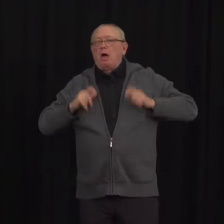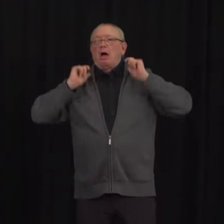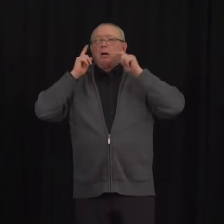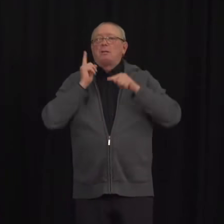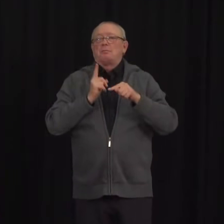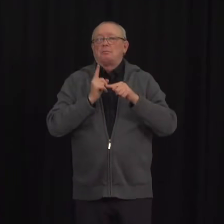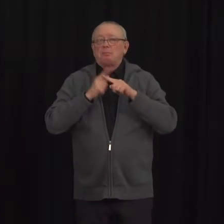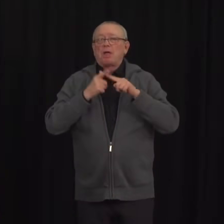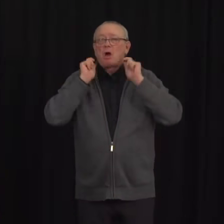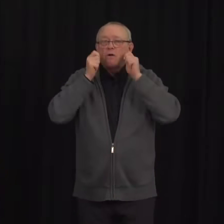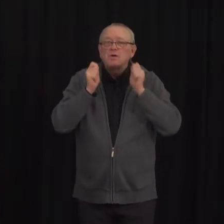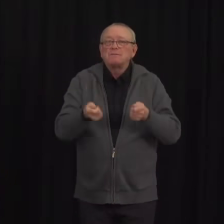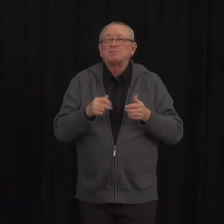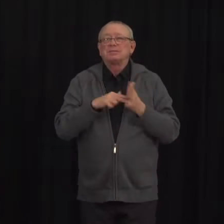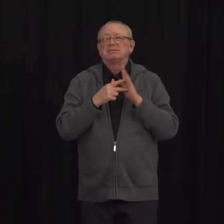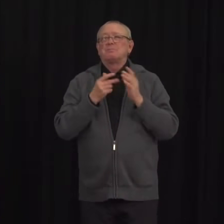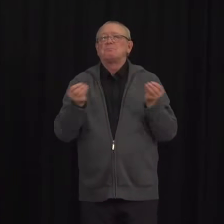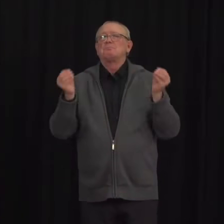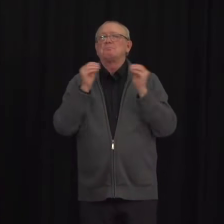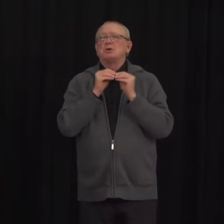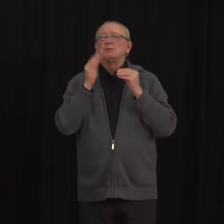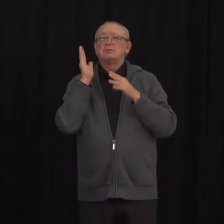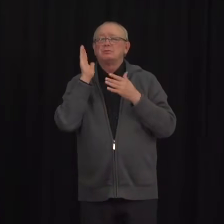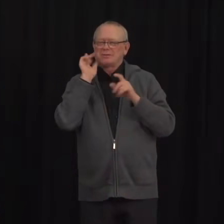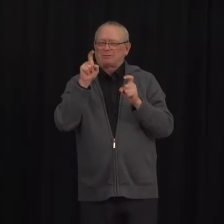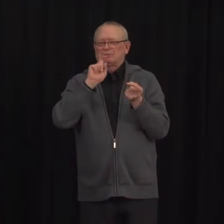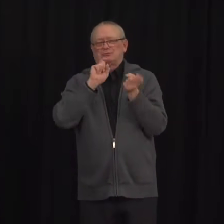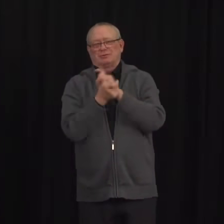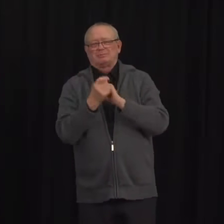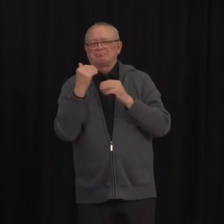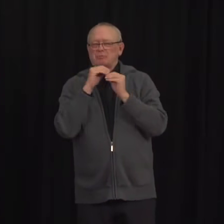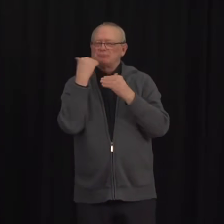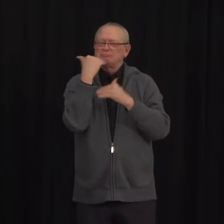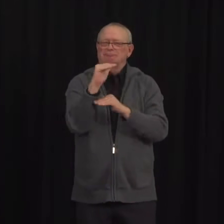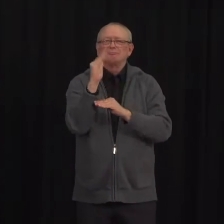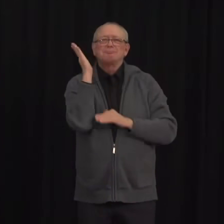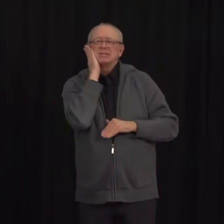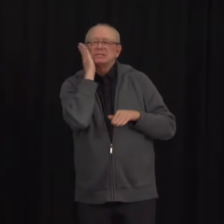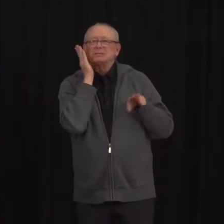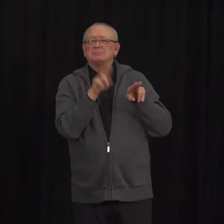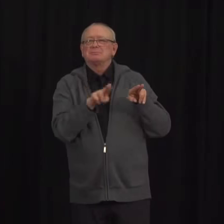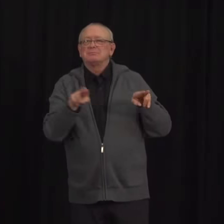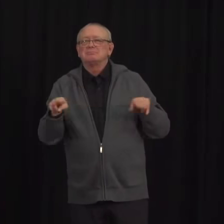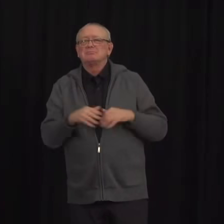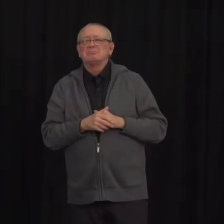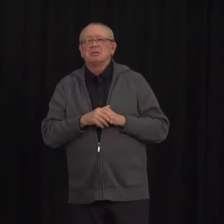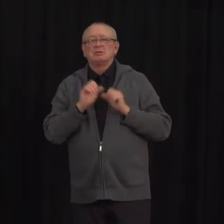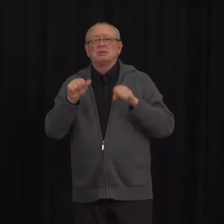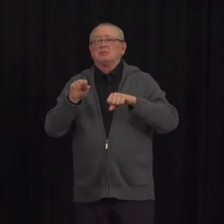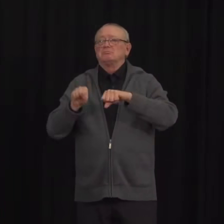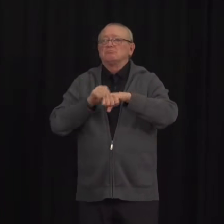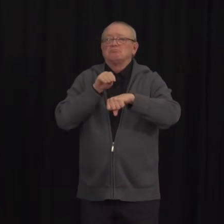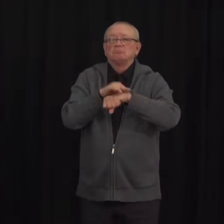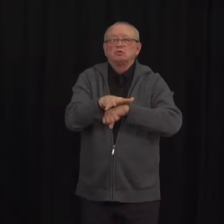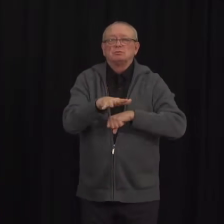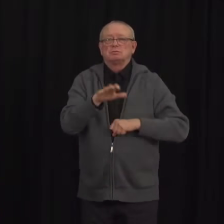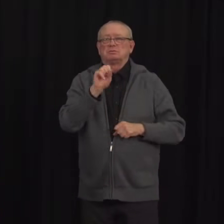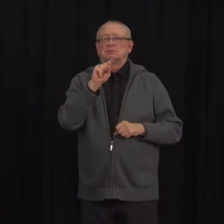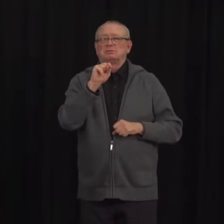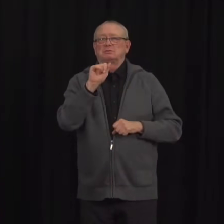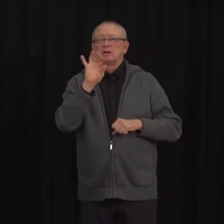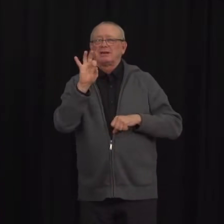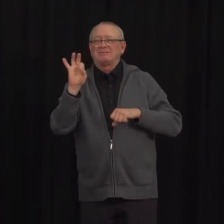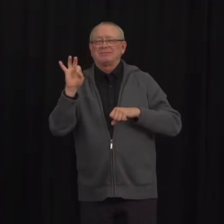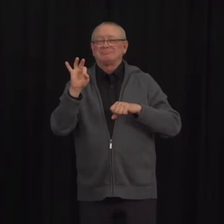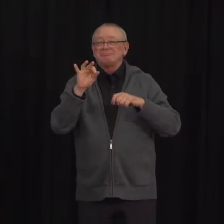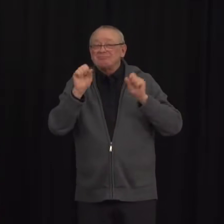available beds for use. Another big impact on capacity is staff availability. With the strict isolation and